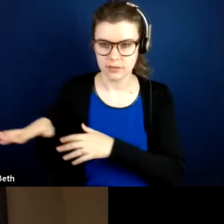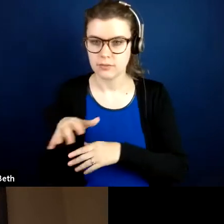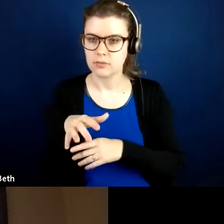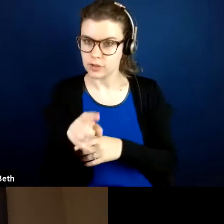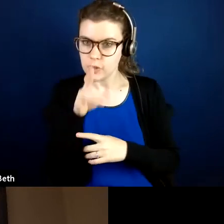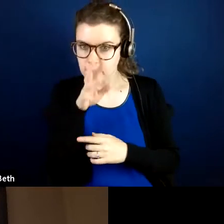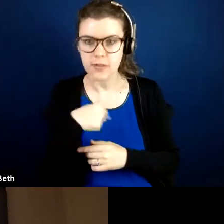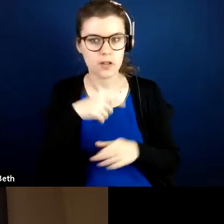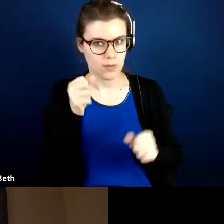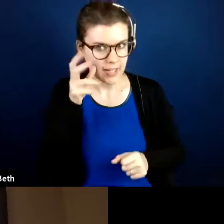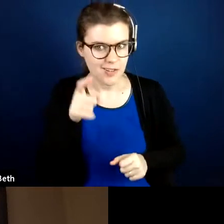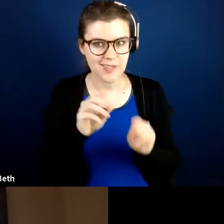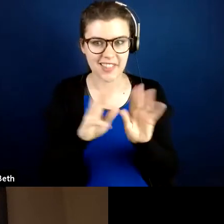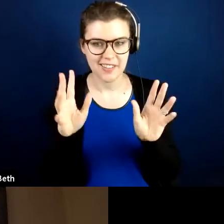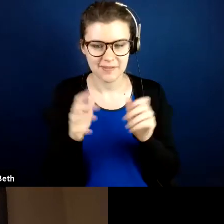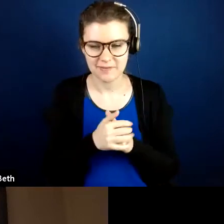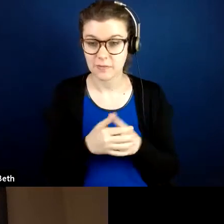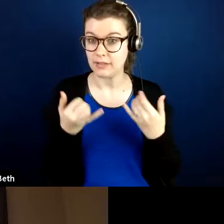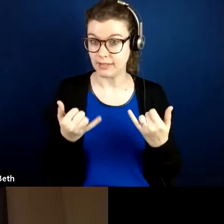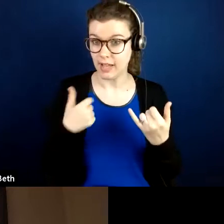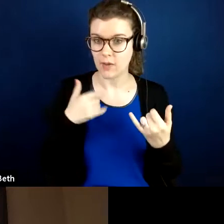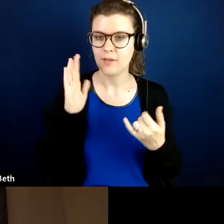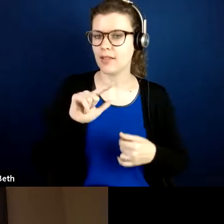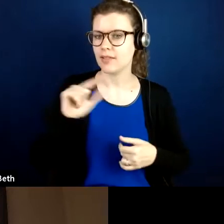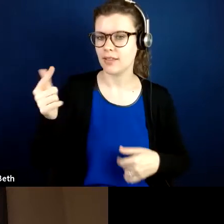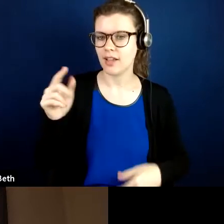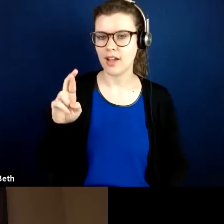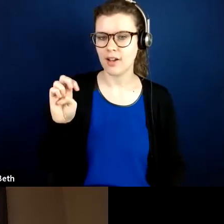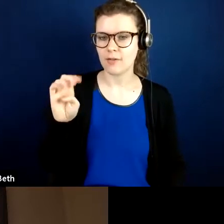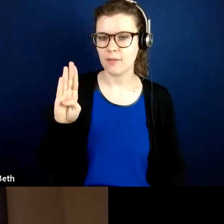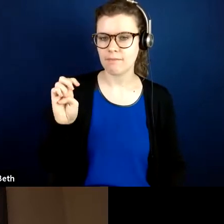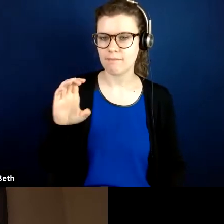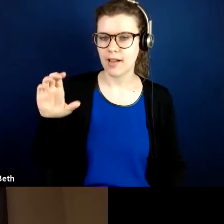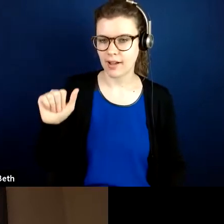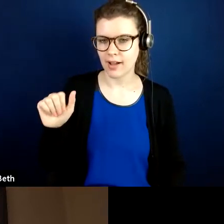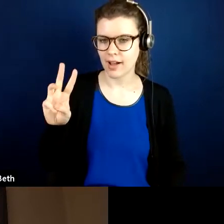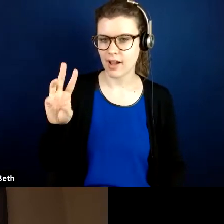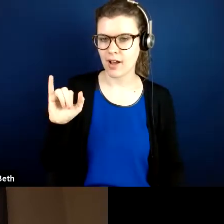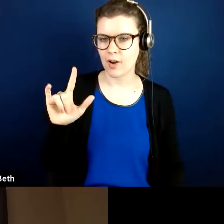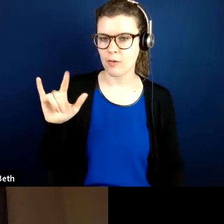clearly. At this time, I will turn you over to Rebecca Williams.